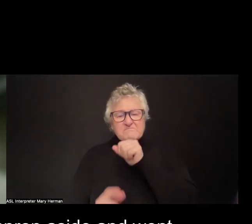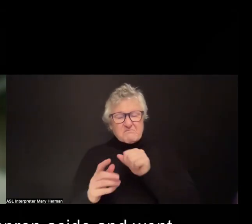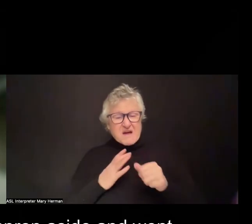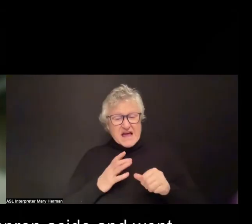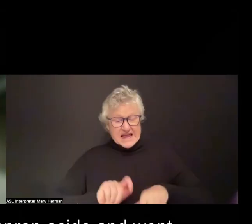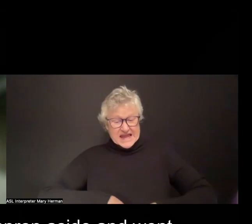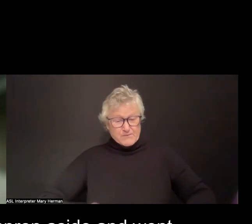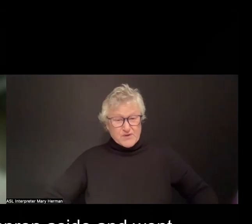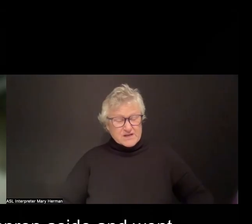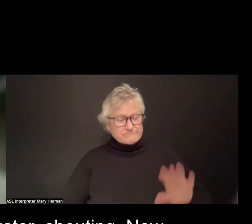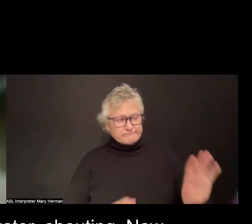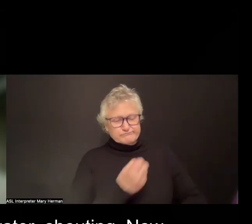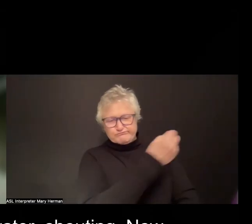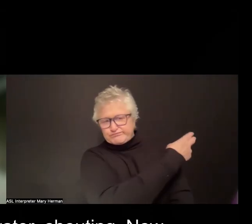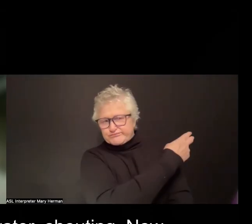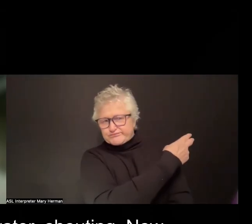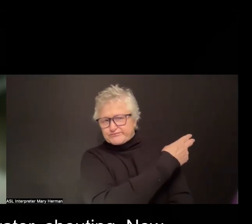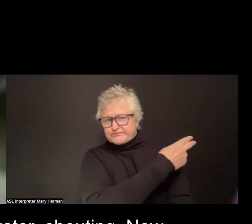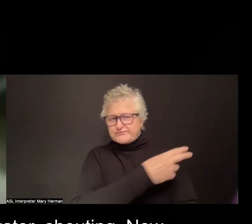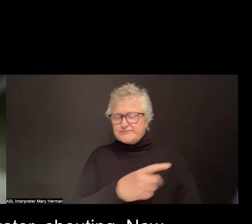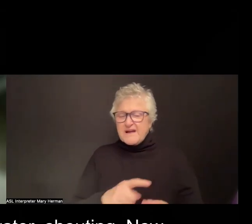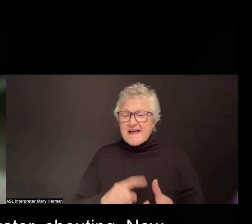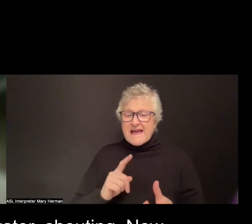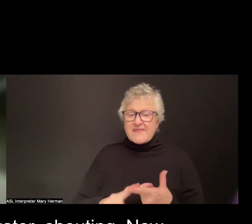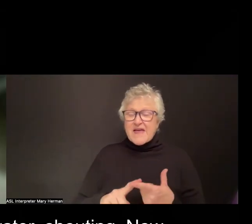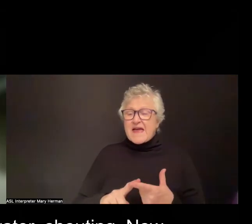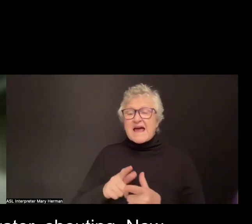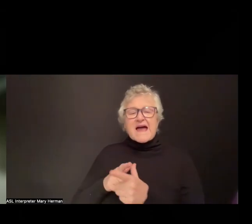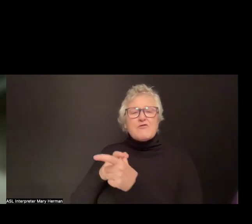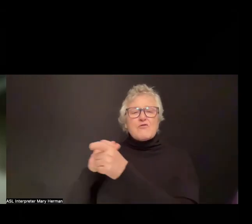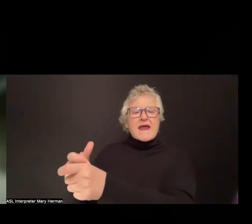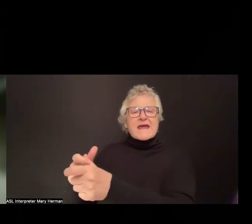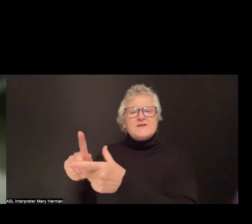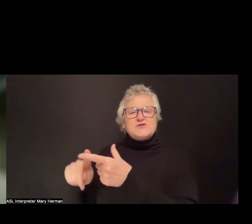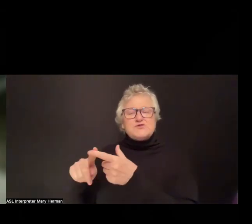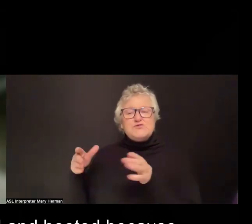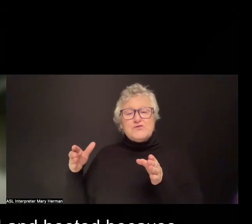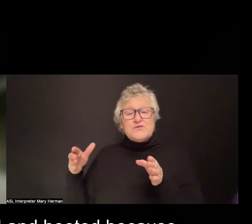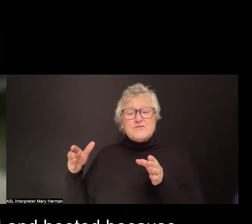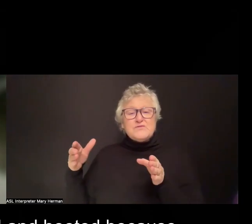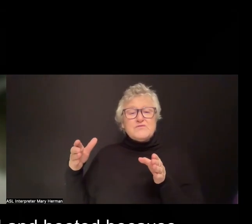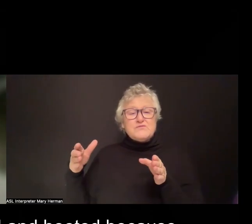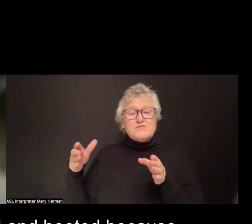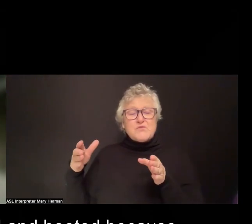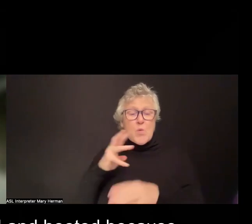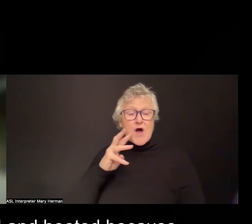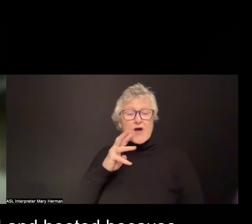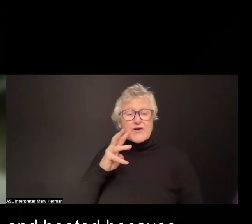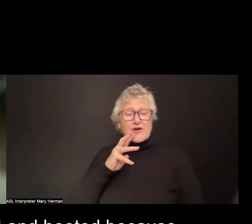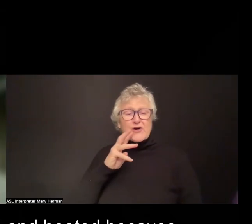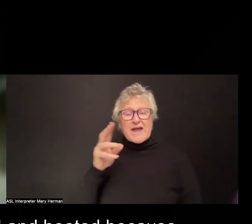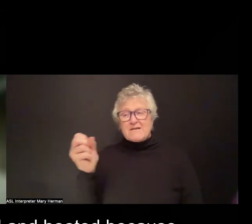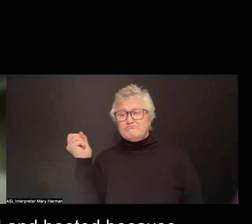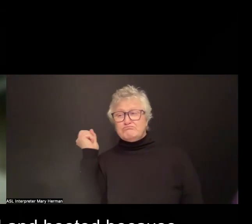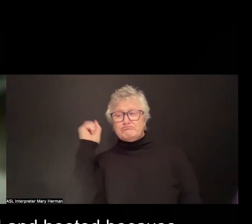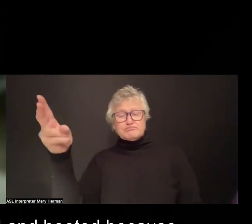to the edge of Clark's Wharf and pitched the mug into the water, shouting, "Now see how dry you are." Some boys laughed and hooted because there's